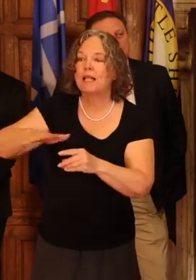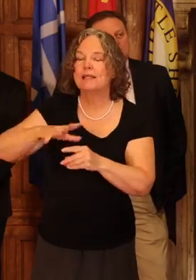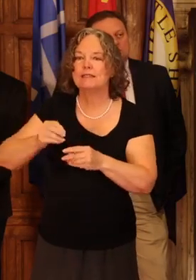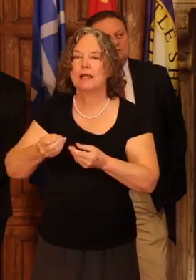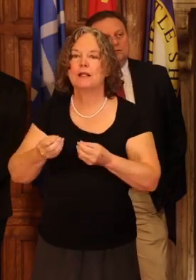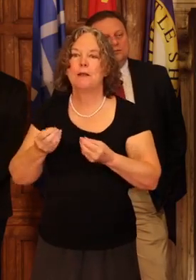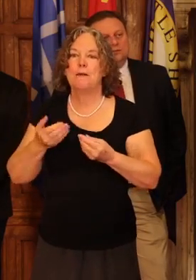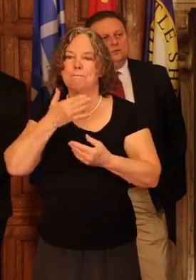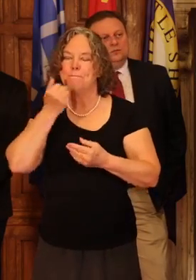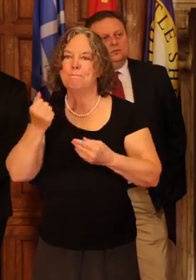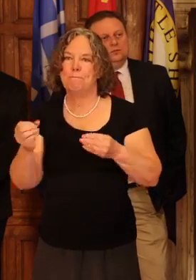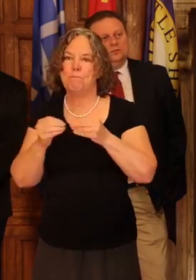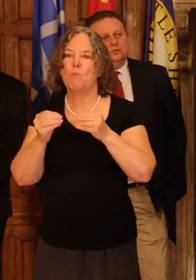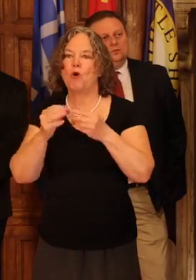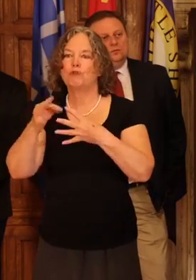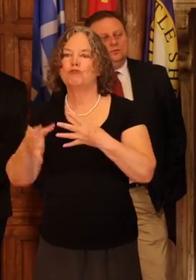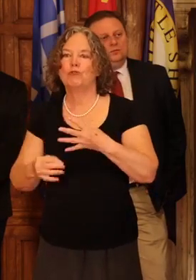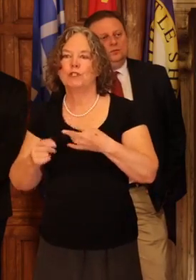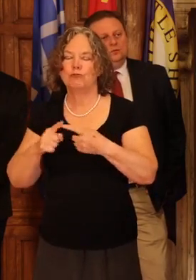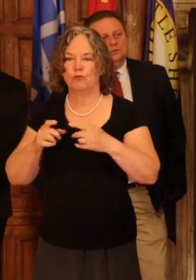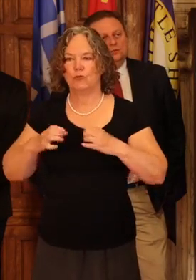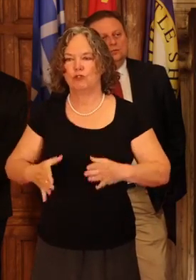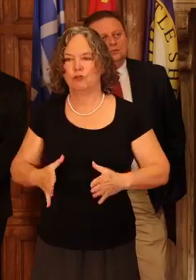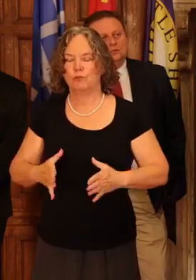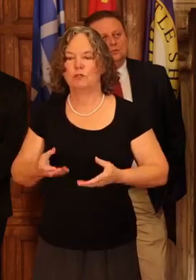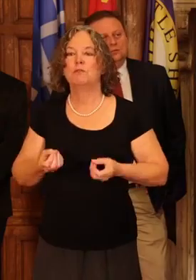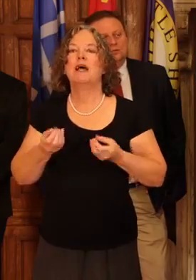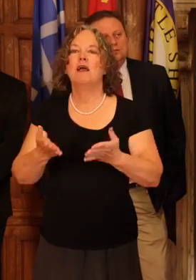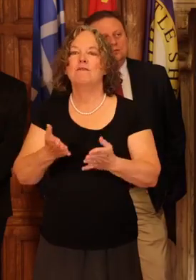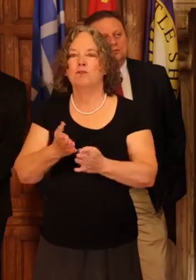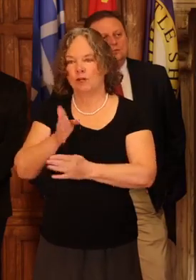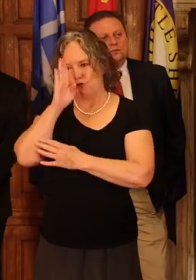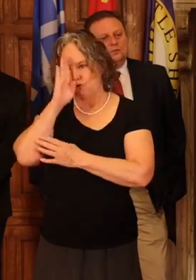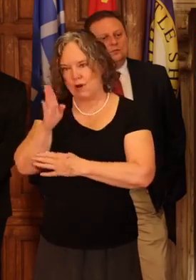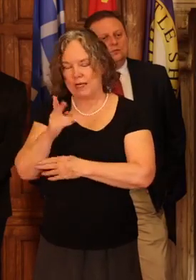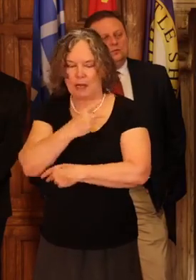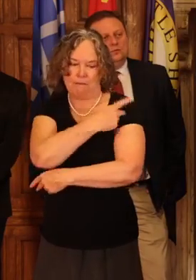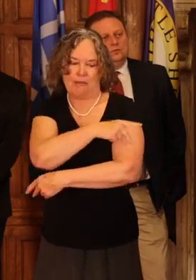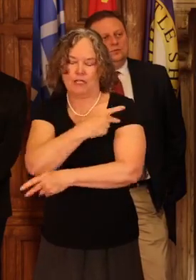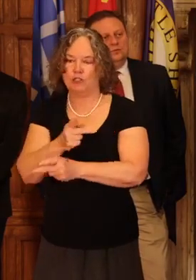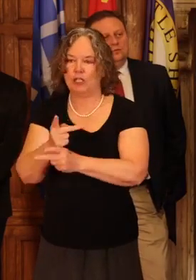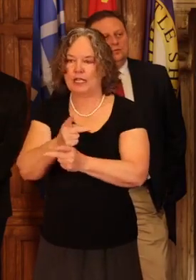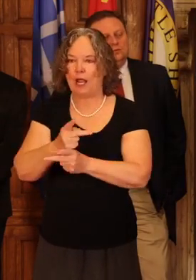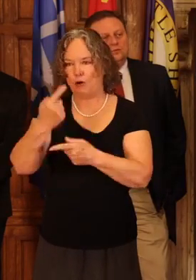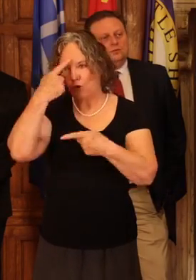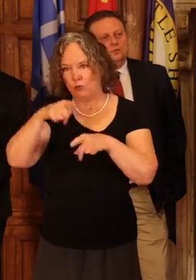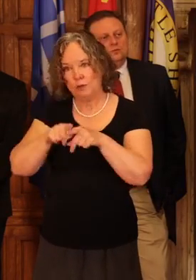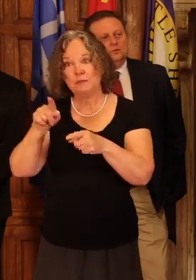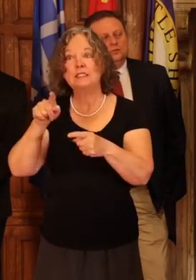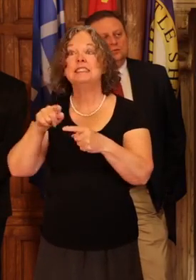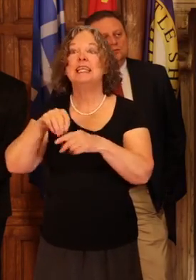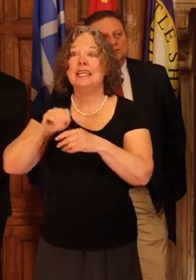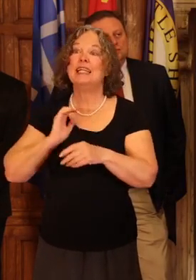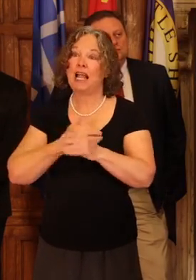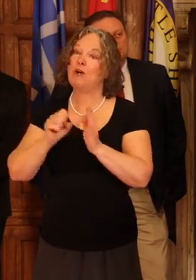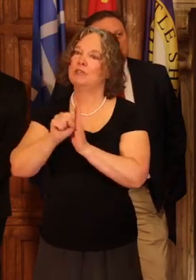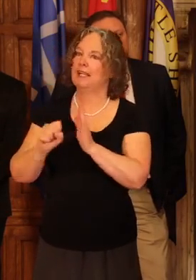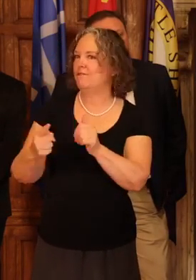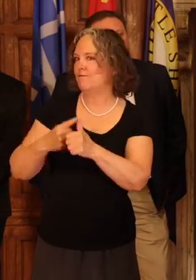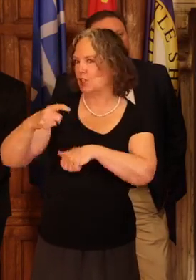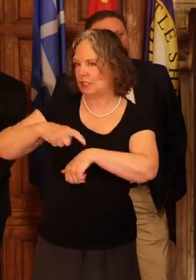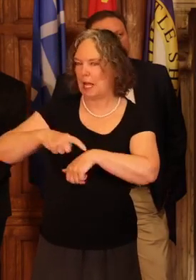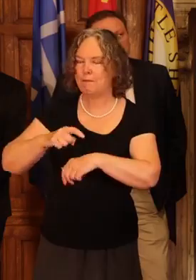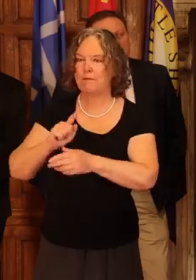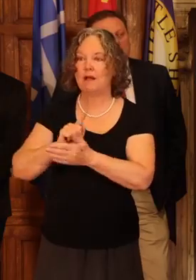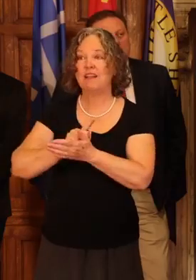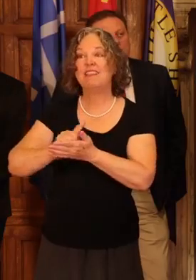consumers by authorizing direct patient care agreements in our state for the first time. Last week,